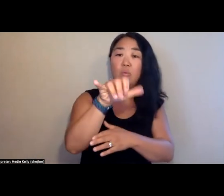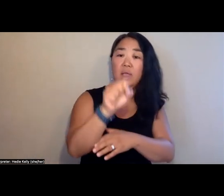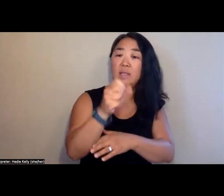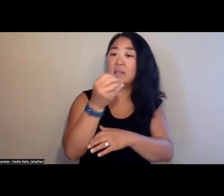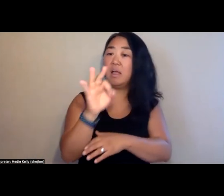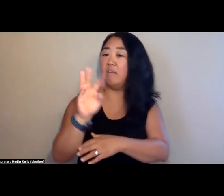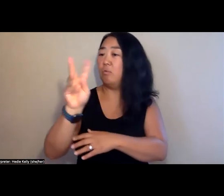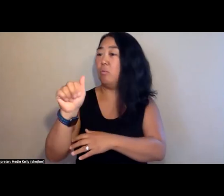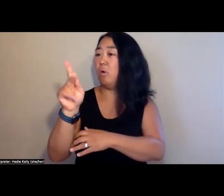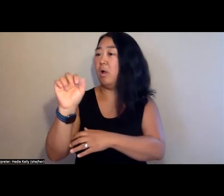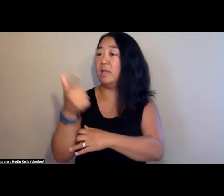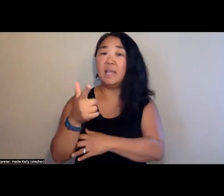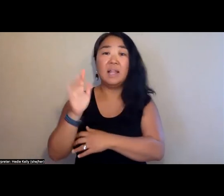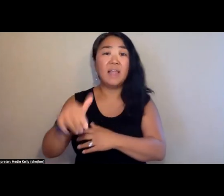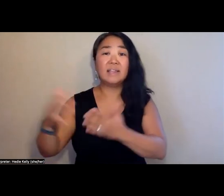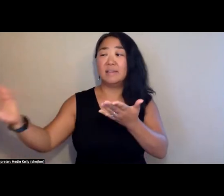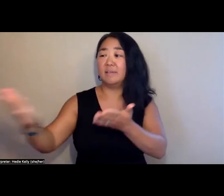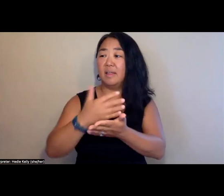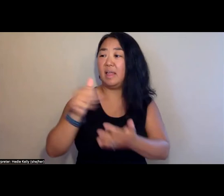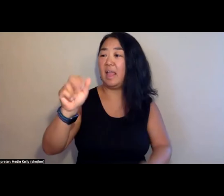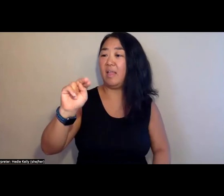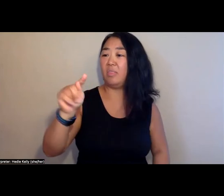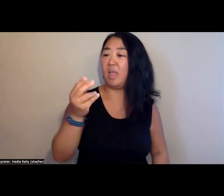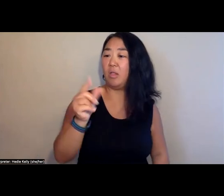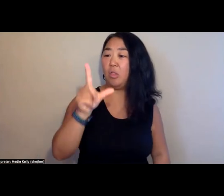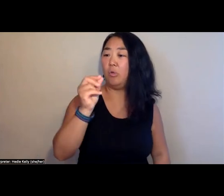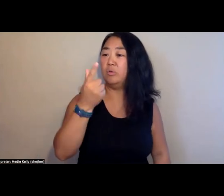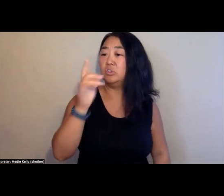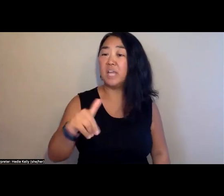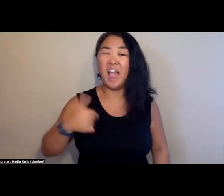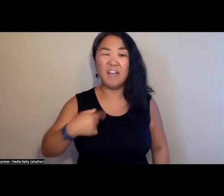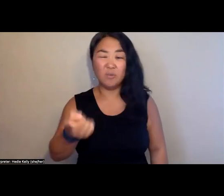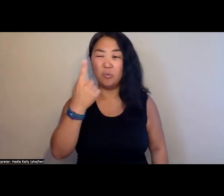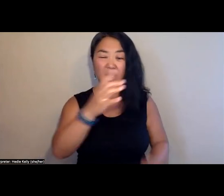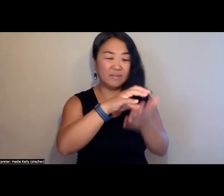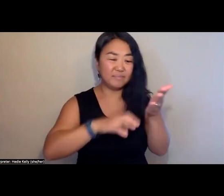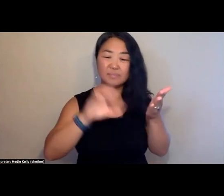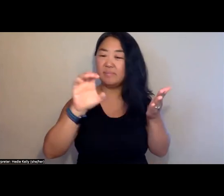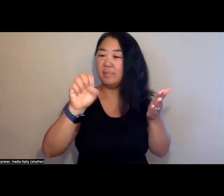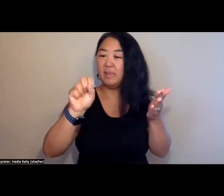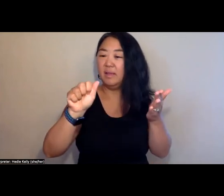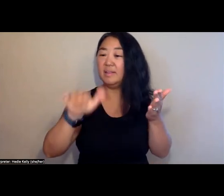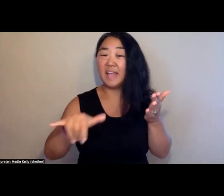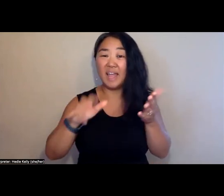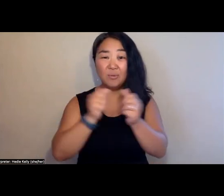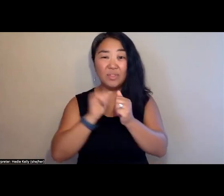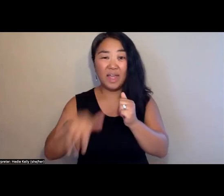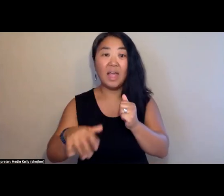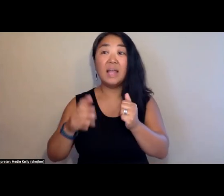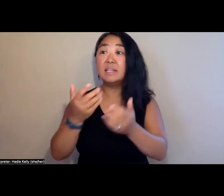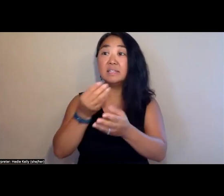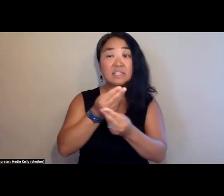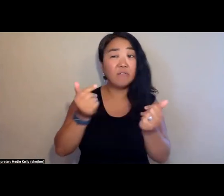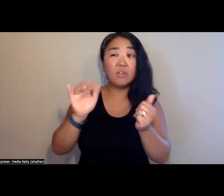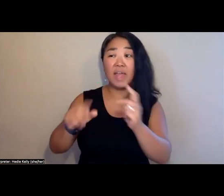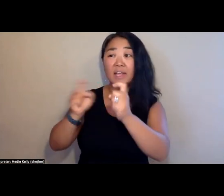of walking. I have an essay in there, and we'll be doing, several of the contributors from that